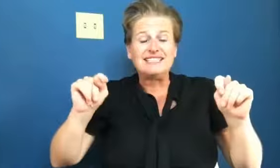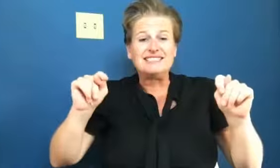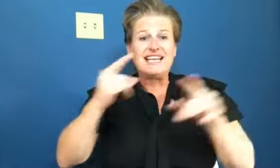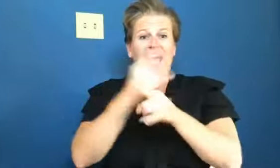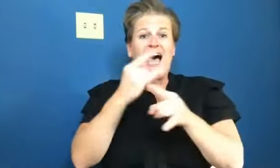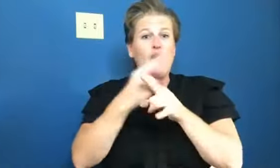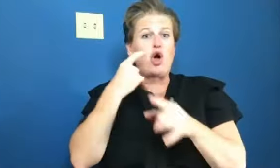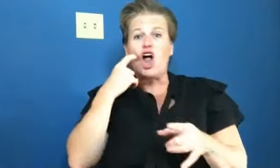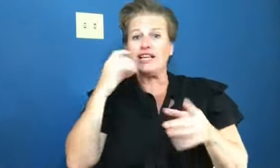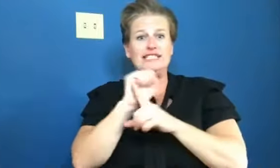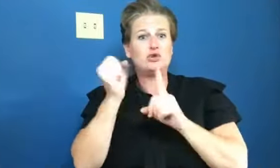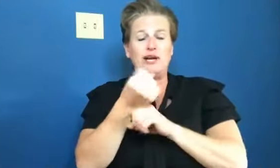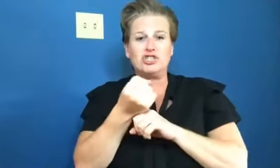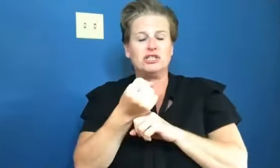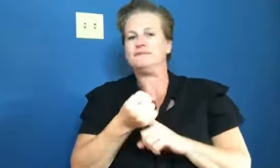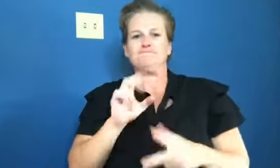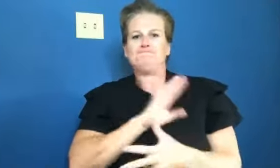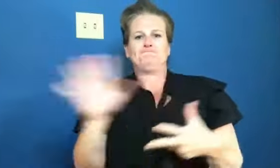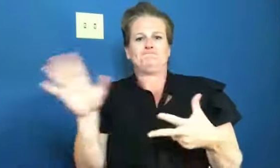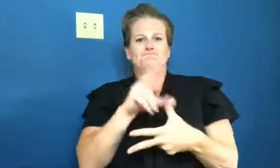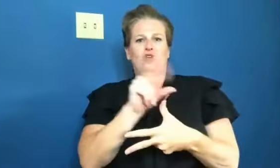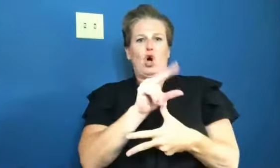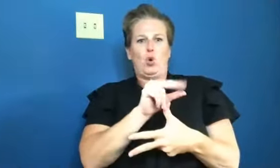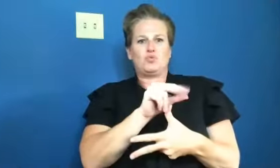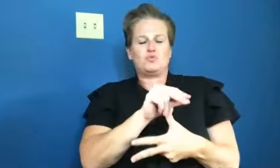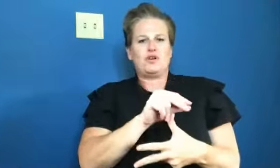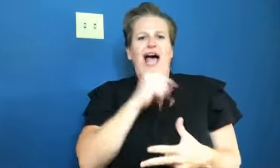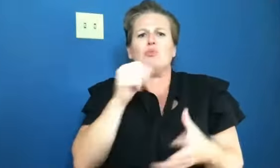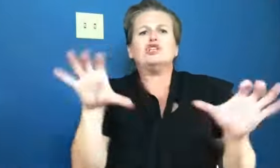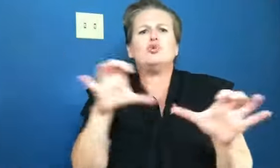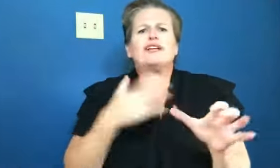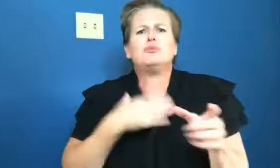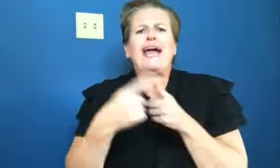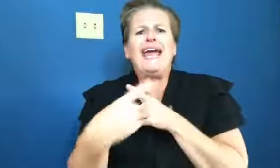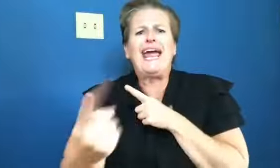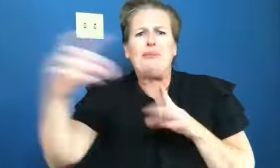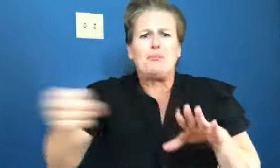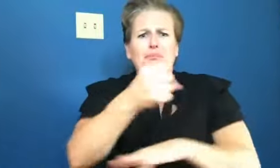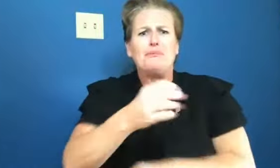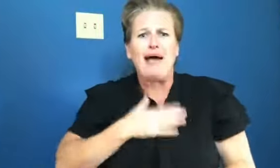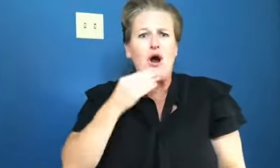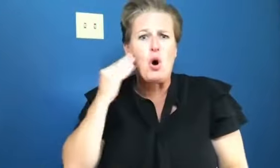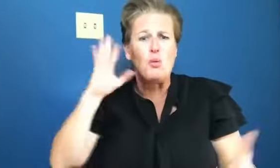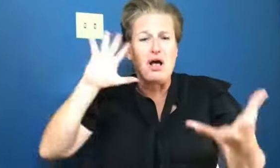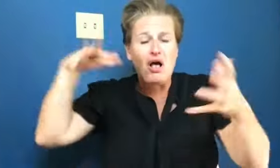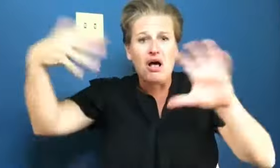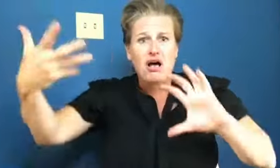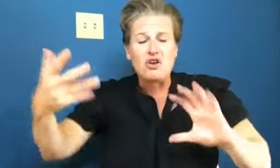can't do that. I could not do that to my worst enemy. The second question was, give the baby up for